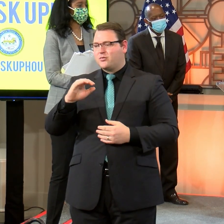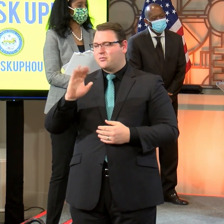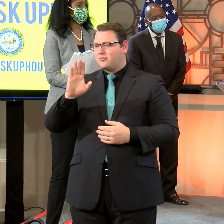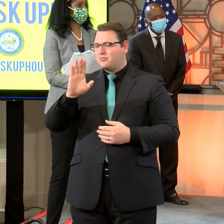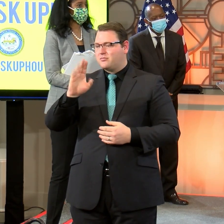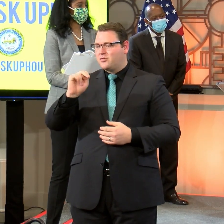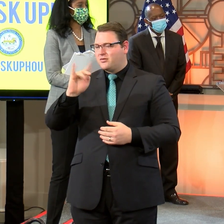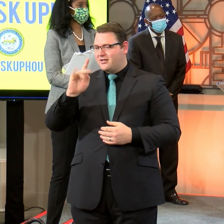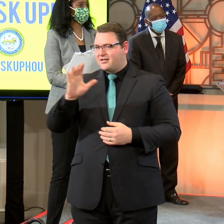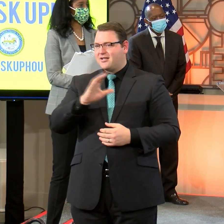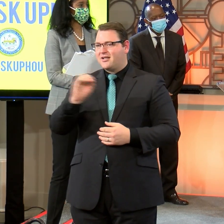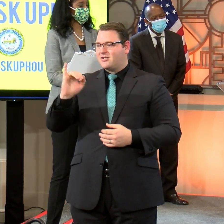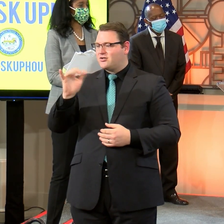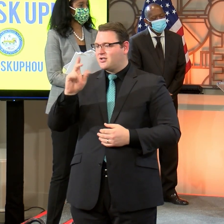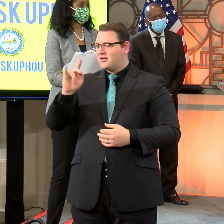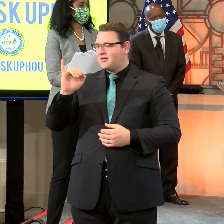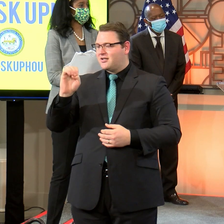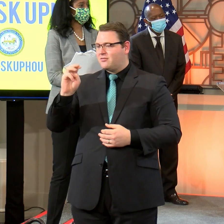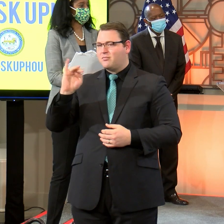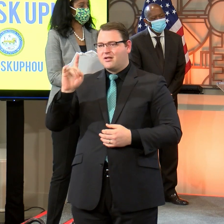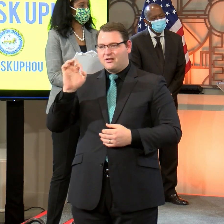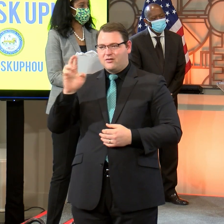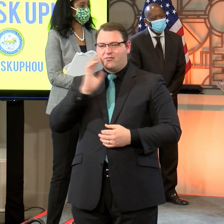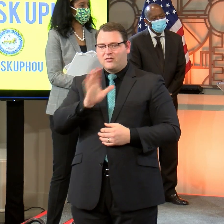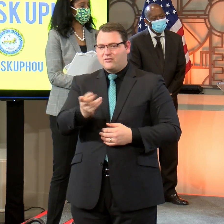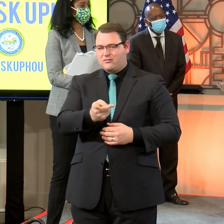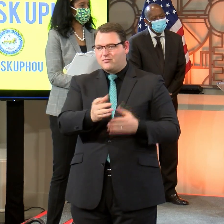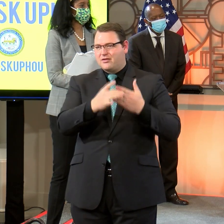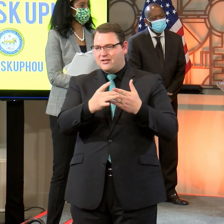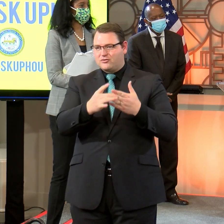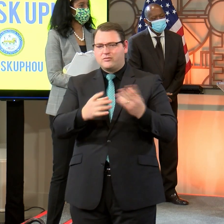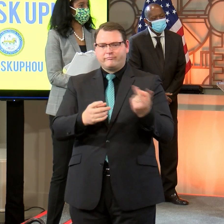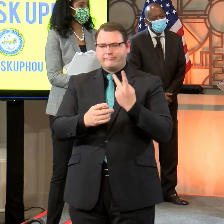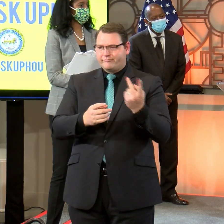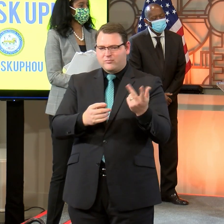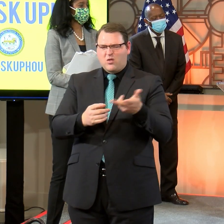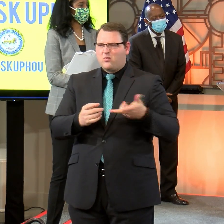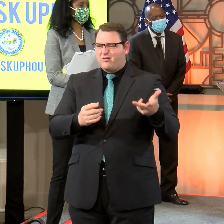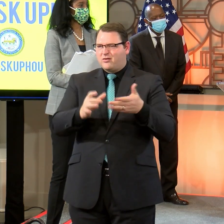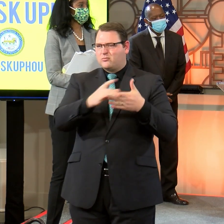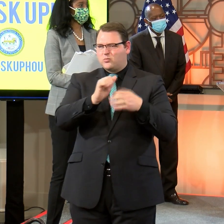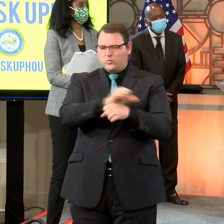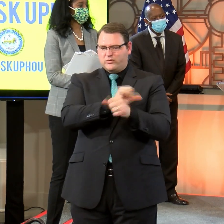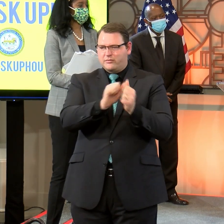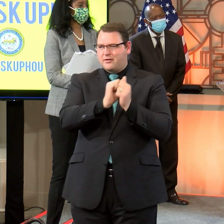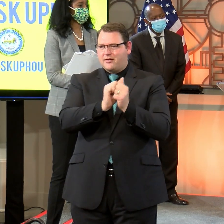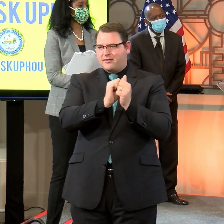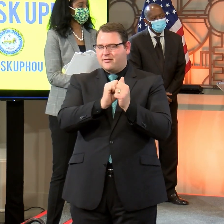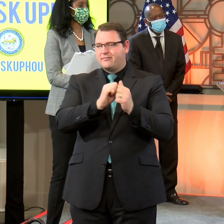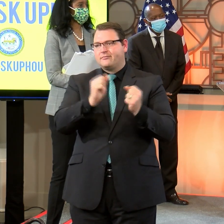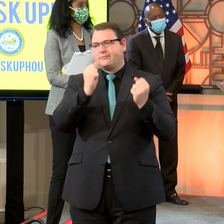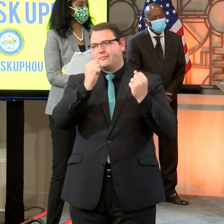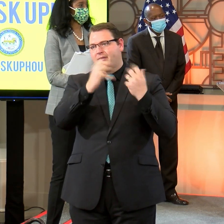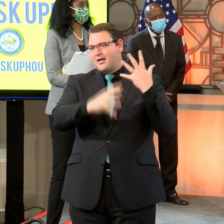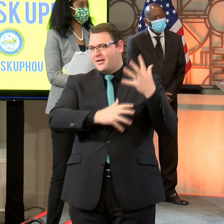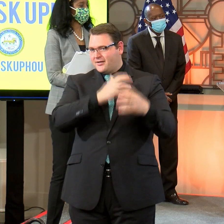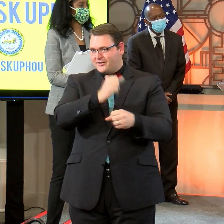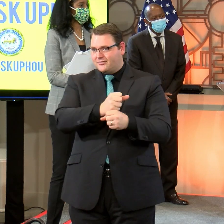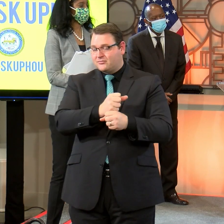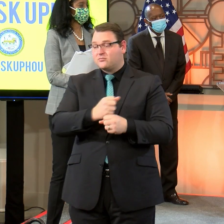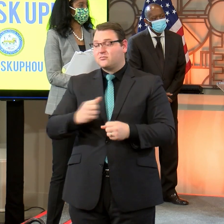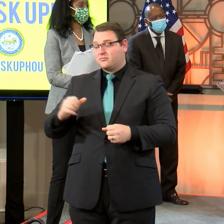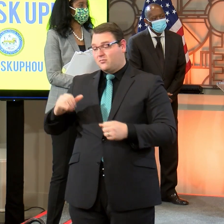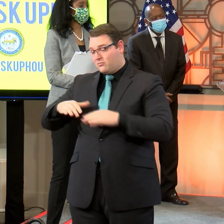their leadership. We've worked together for many years, and so they're going to be receiving this